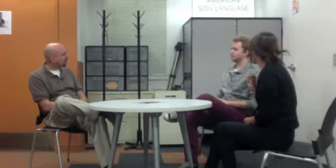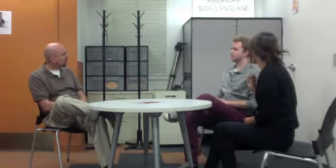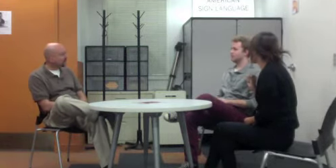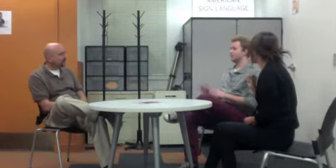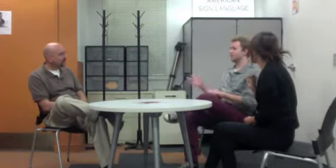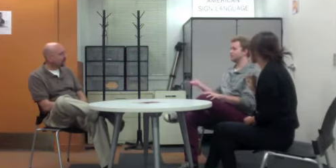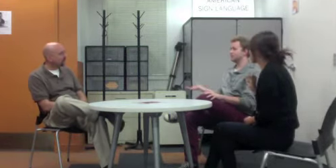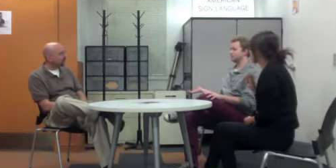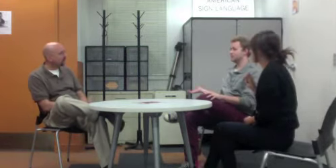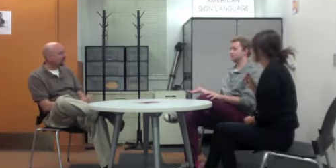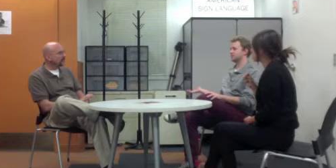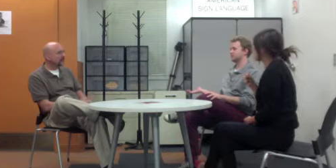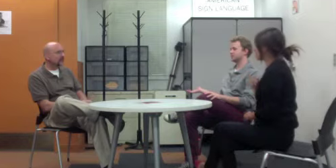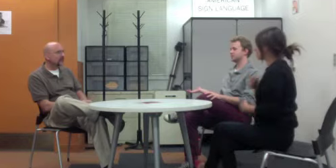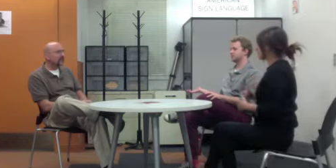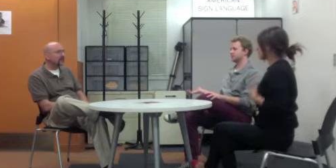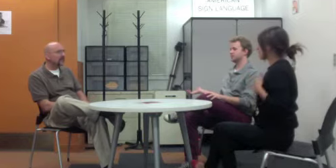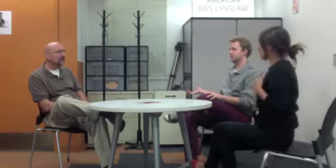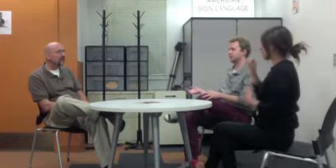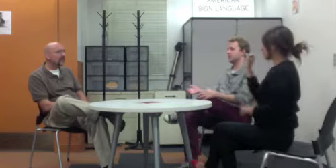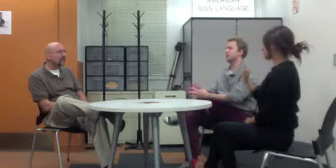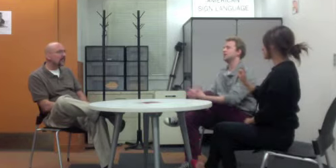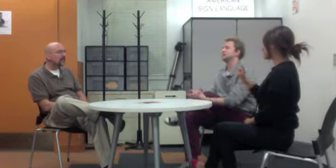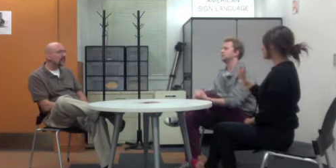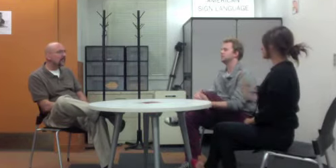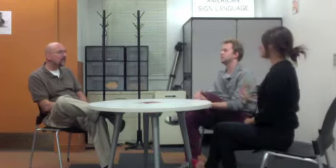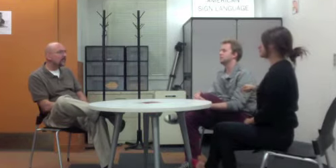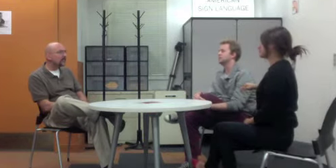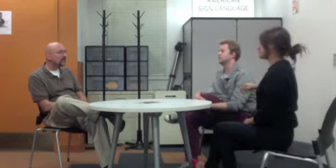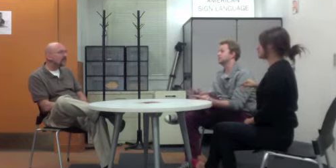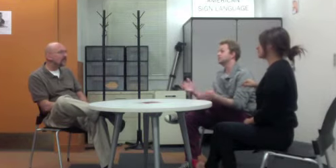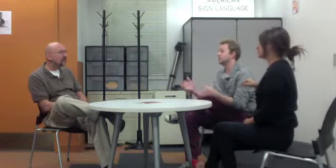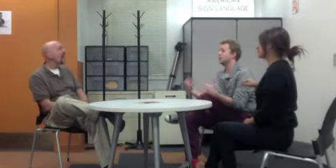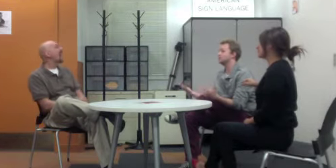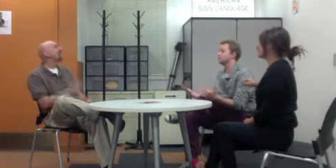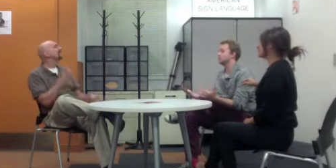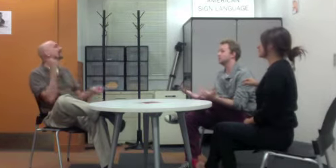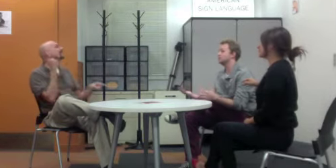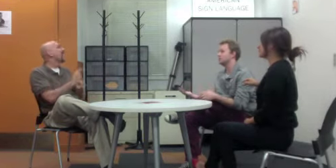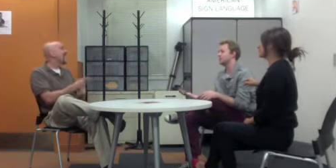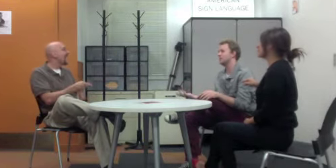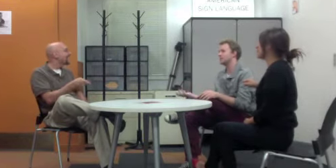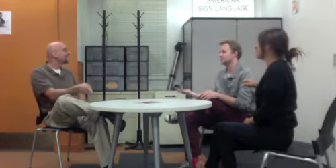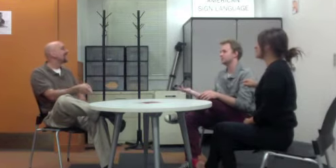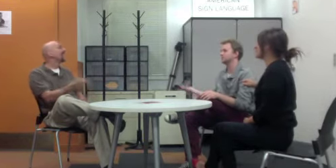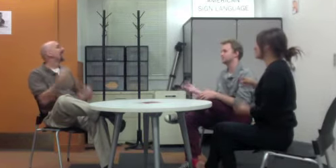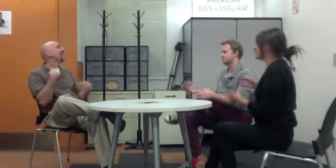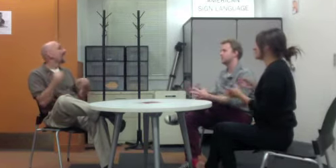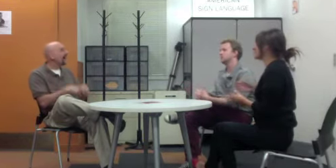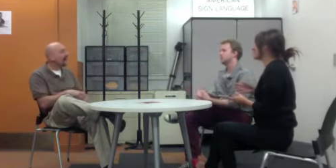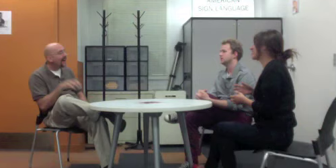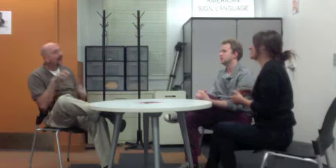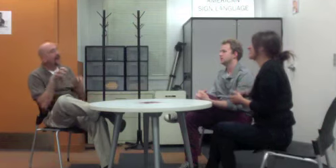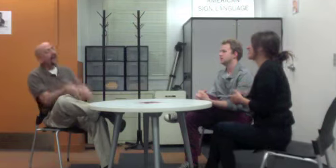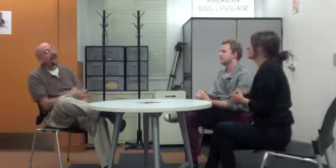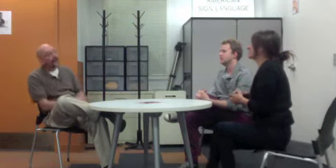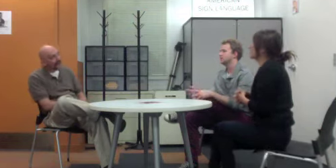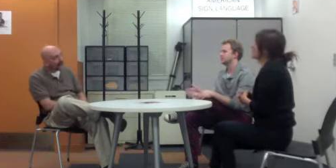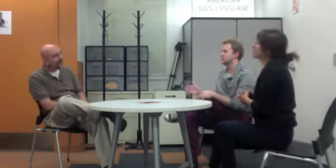Well, I lived in South Texas, and there's a lot of people there who speak Spanish. Right. I picked it up and